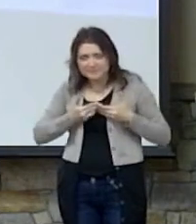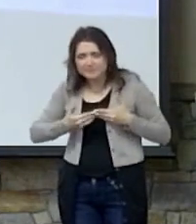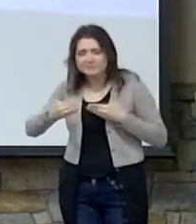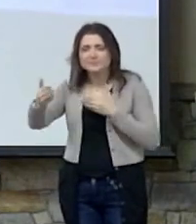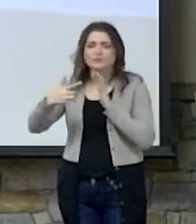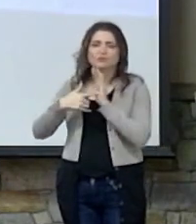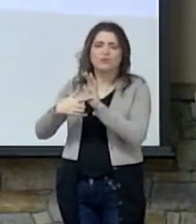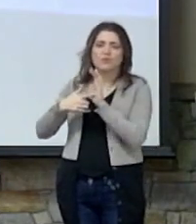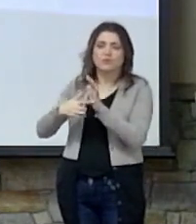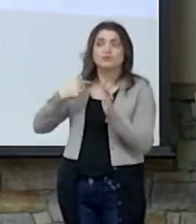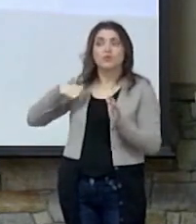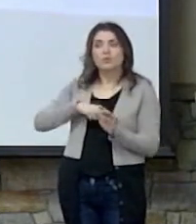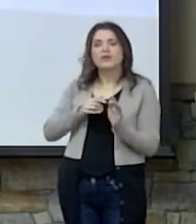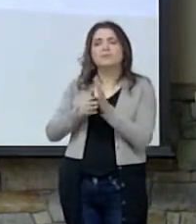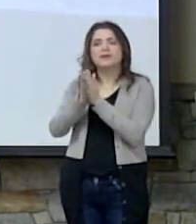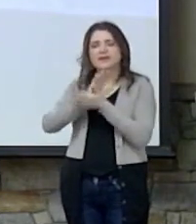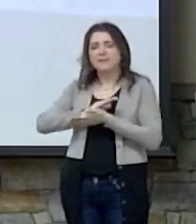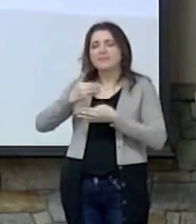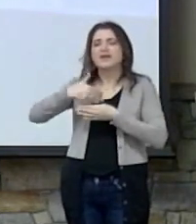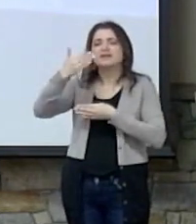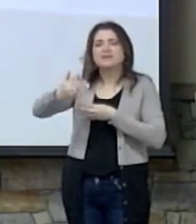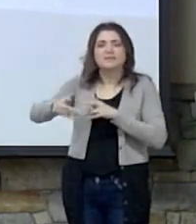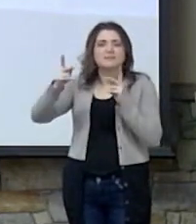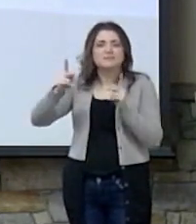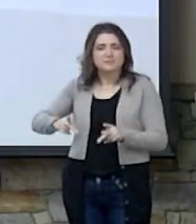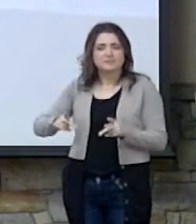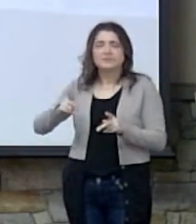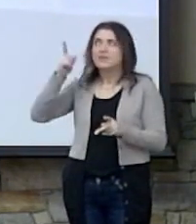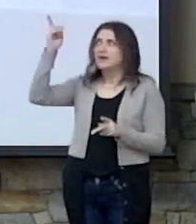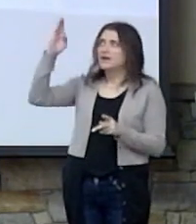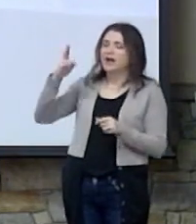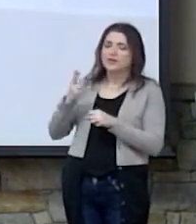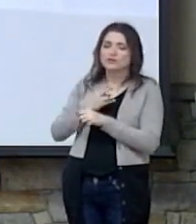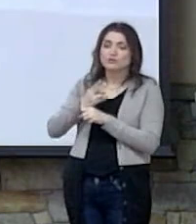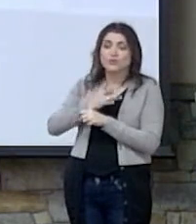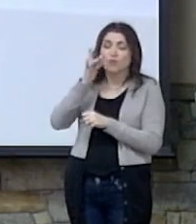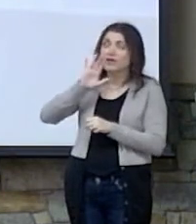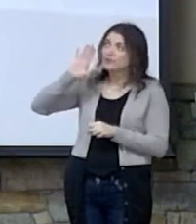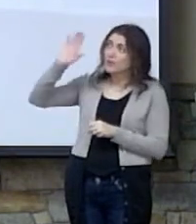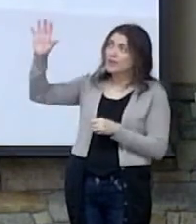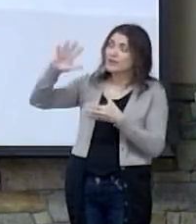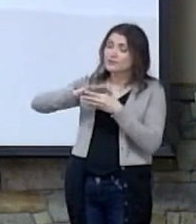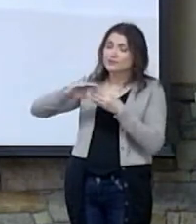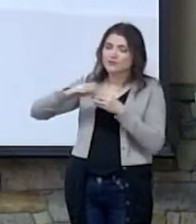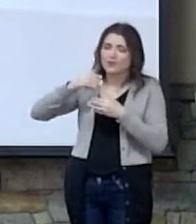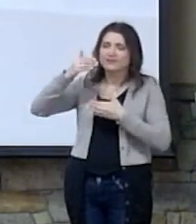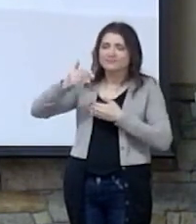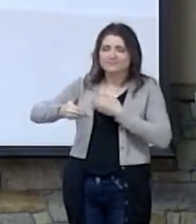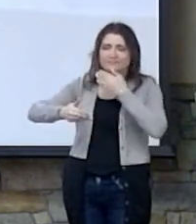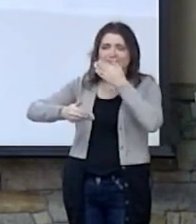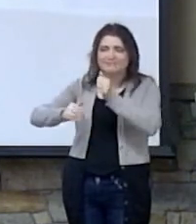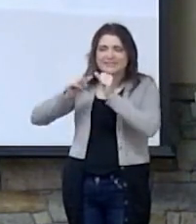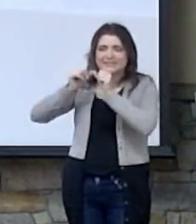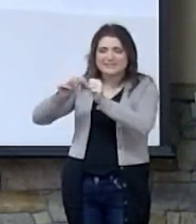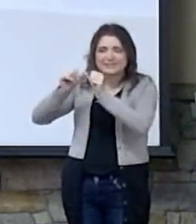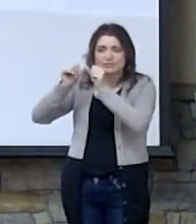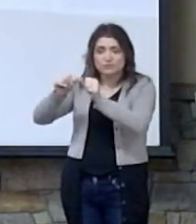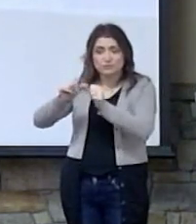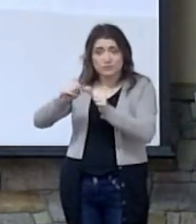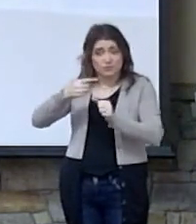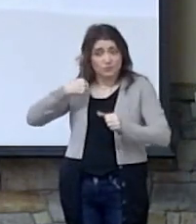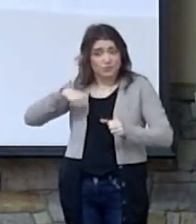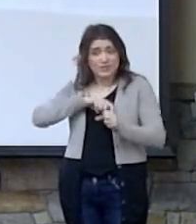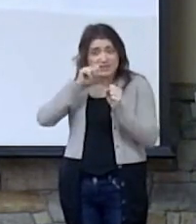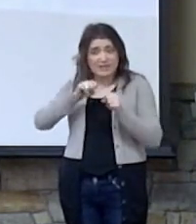God uses as His story continues on today. You see, we can be the next David. We can be the next